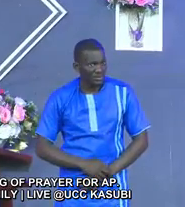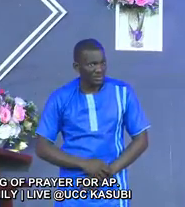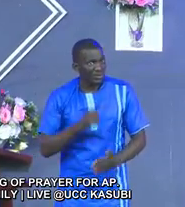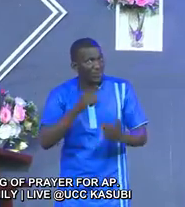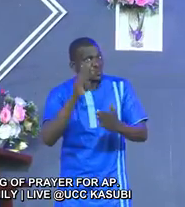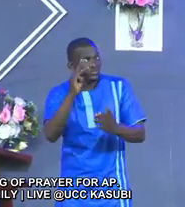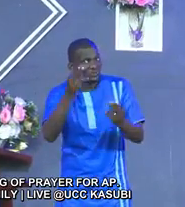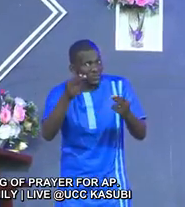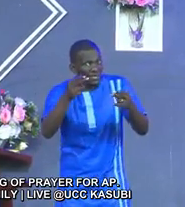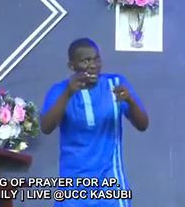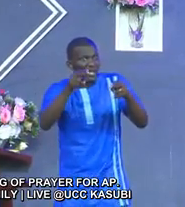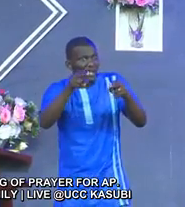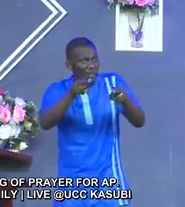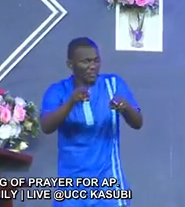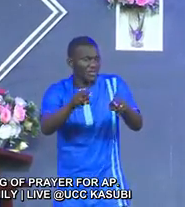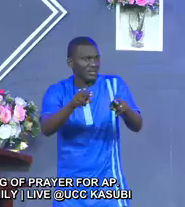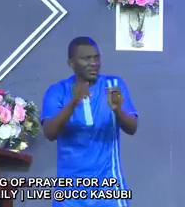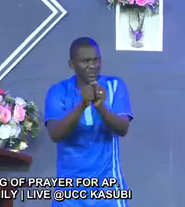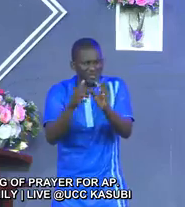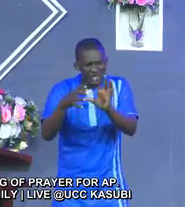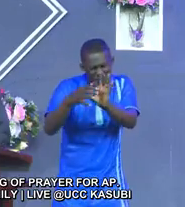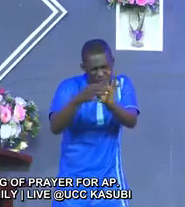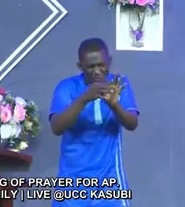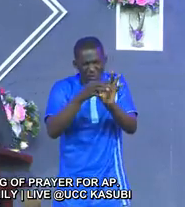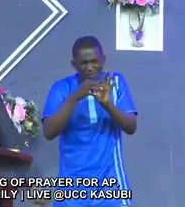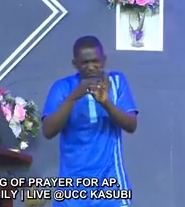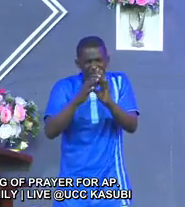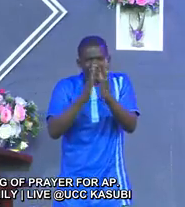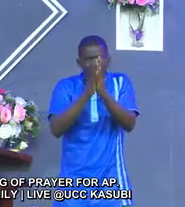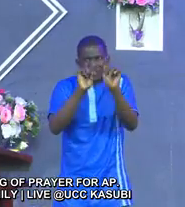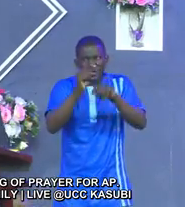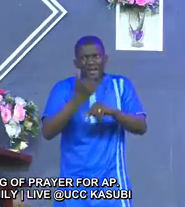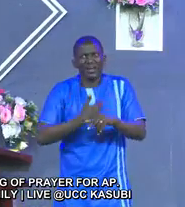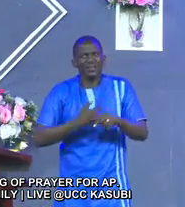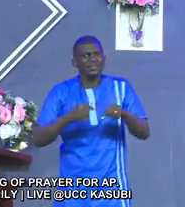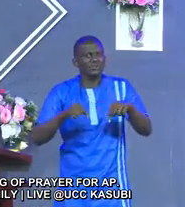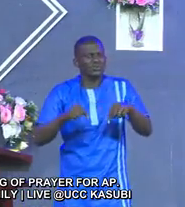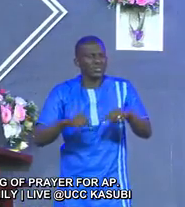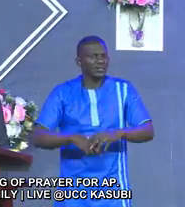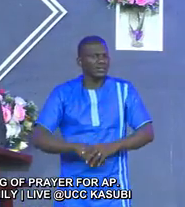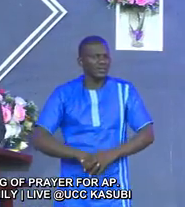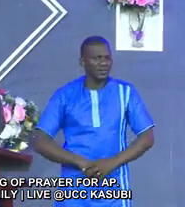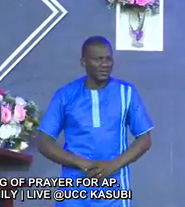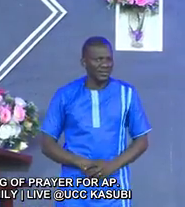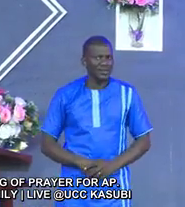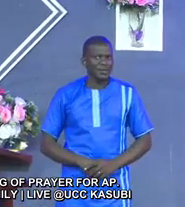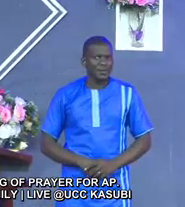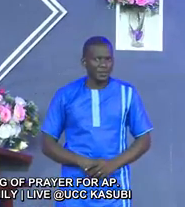to happen with the corporate prayer we are going to have today. Ephraim will